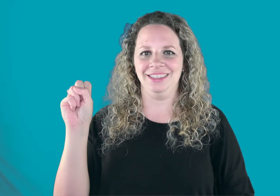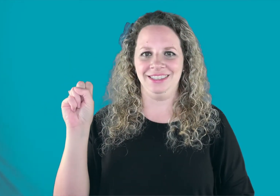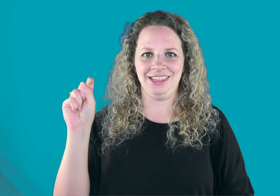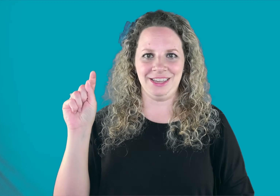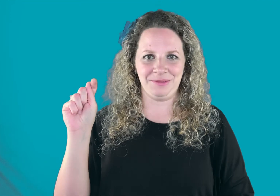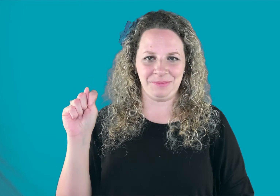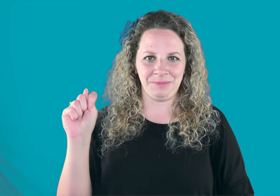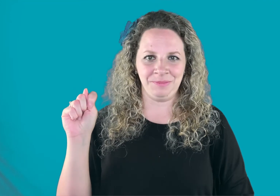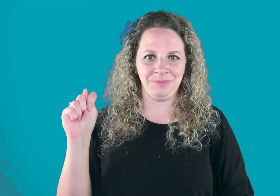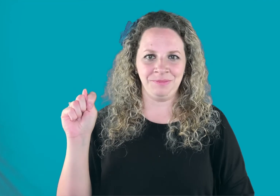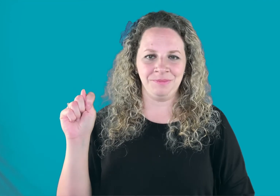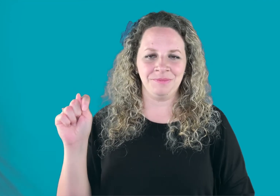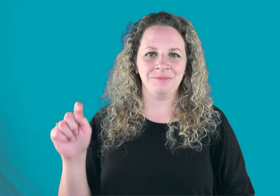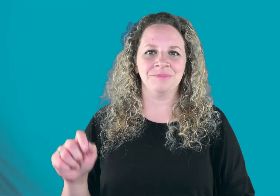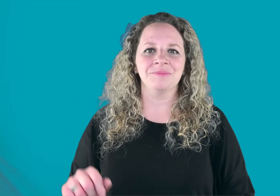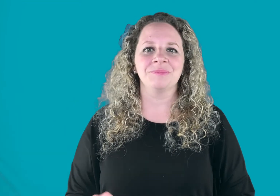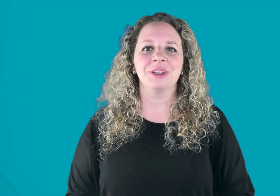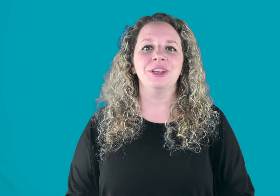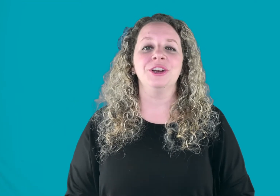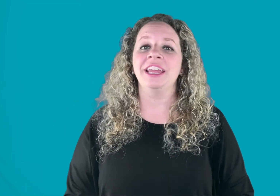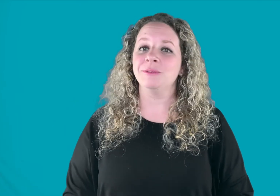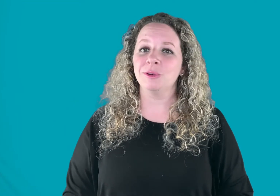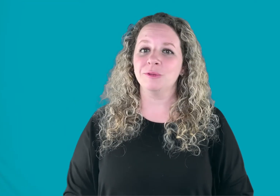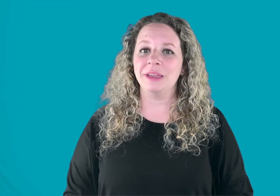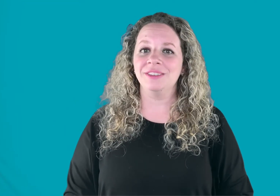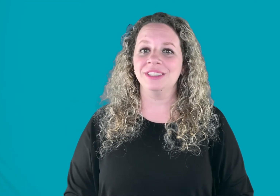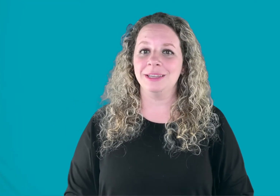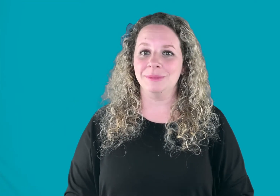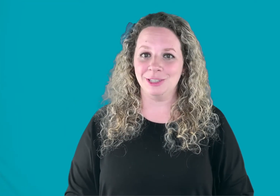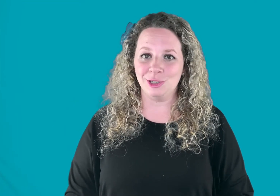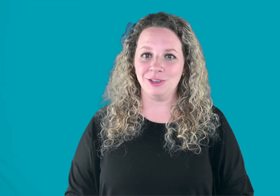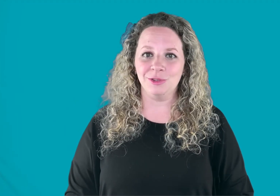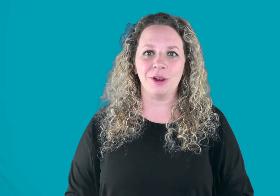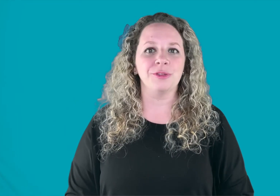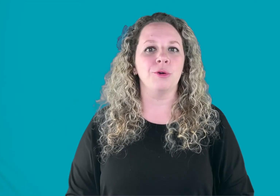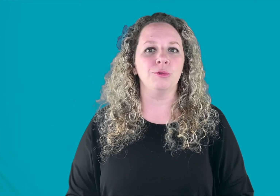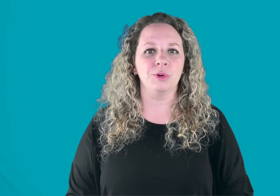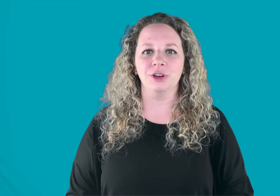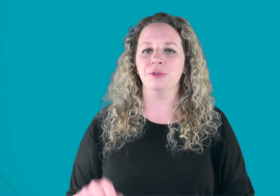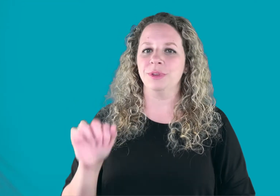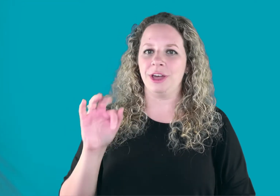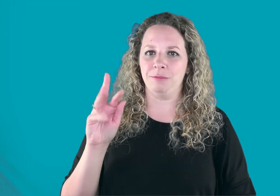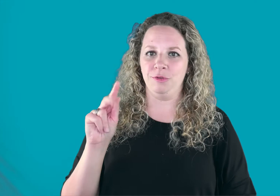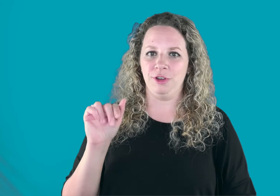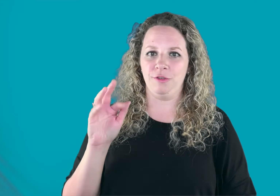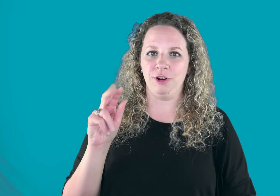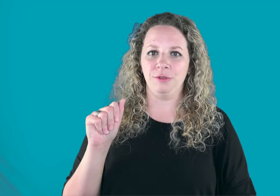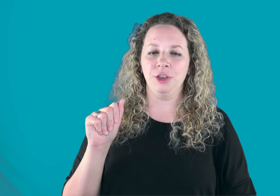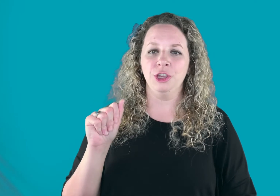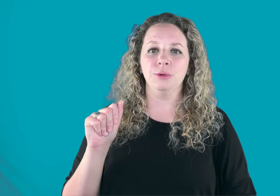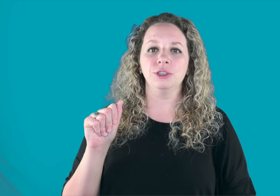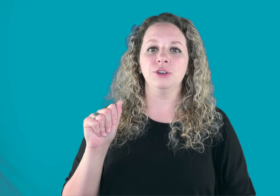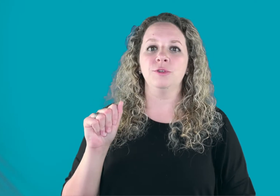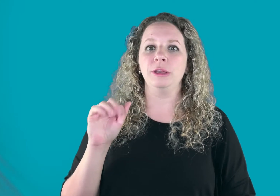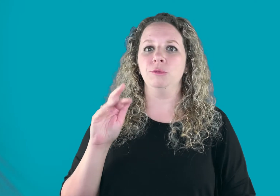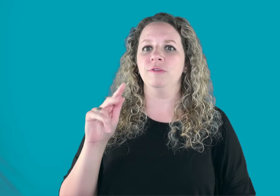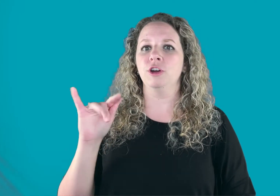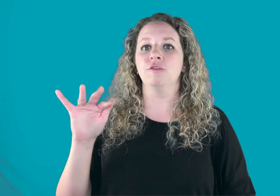J-U-S-T. Your hand will remain in the same position throughout the whole word without moving over. You want to avoid moving over like